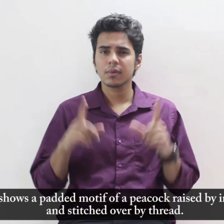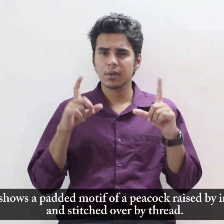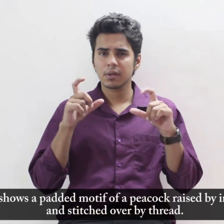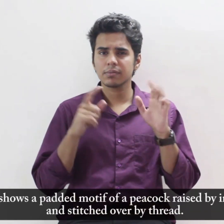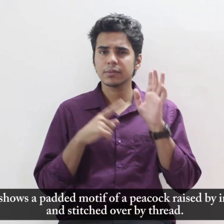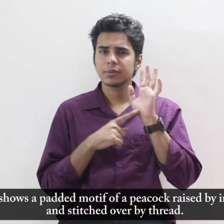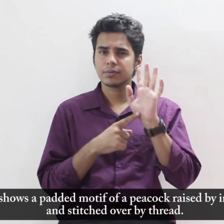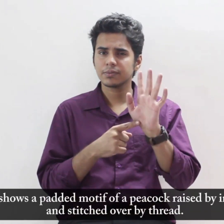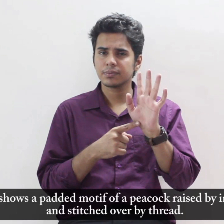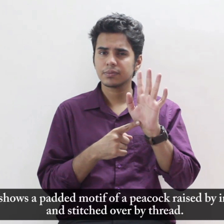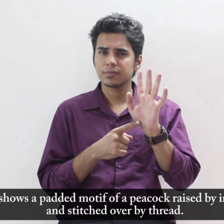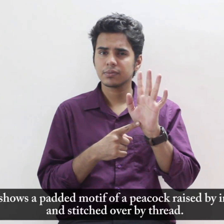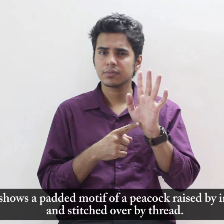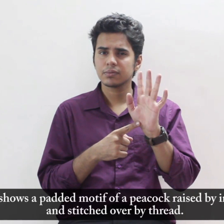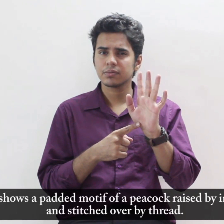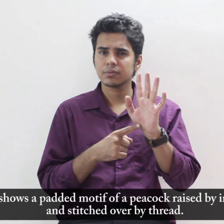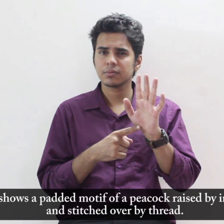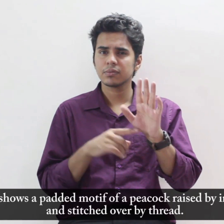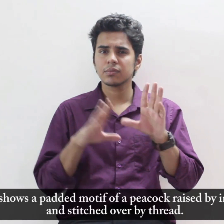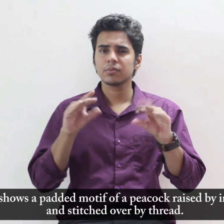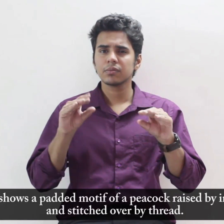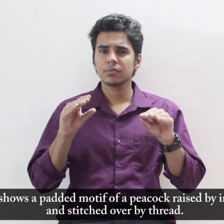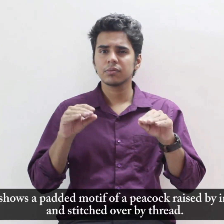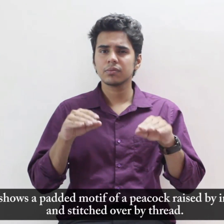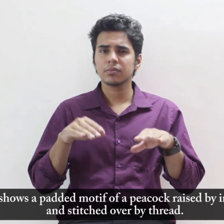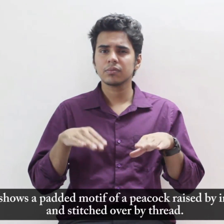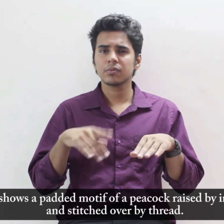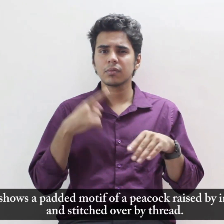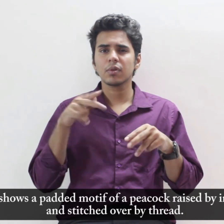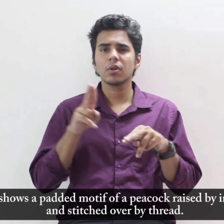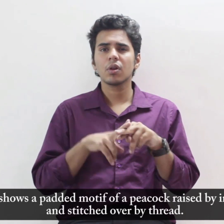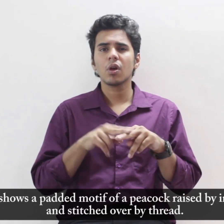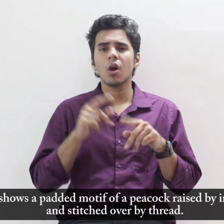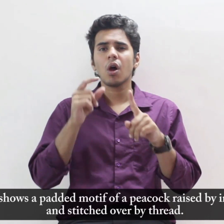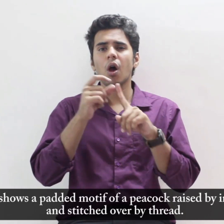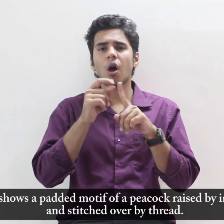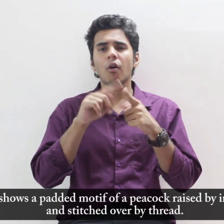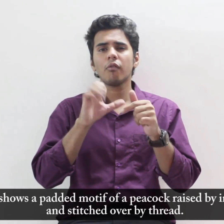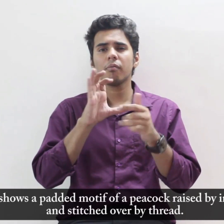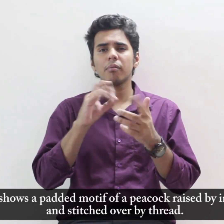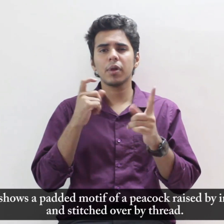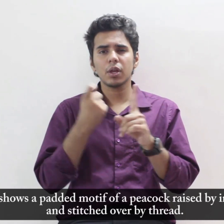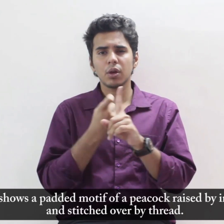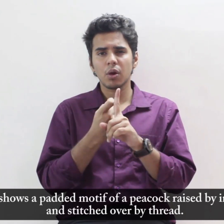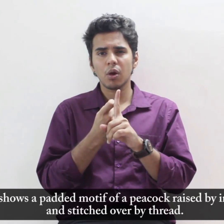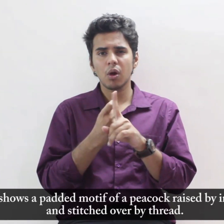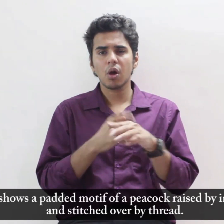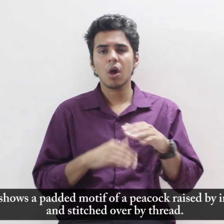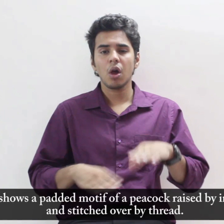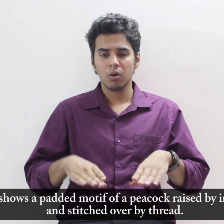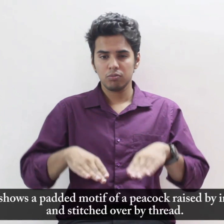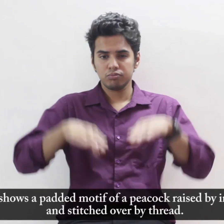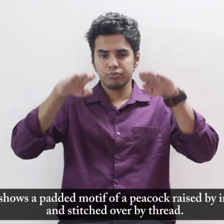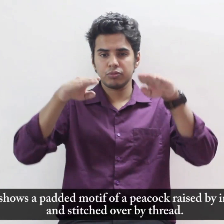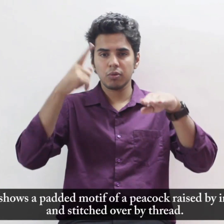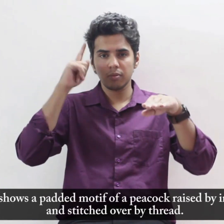The image shows a padded motif of a peacock raised by inserted foam and stitched over by thread.